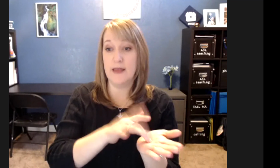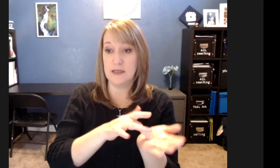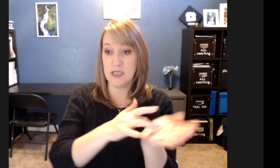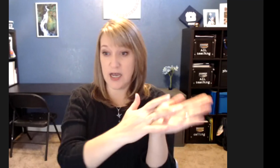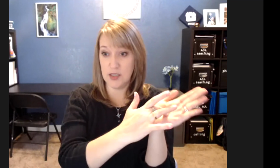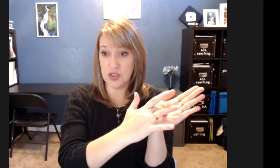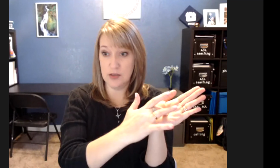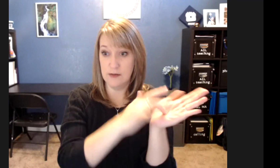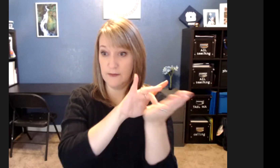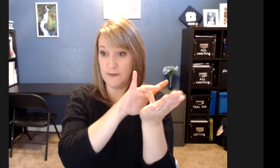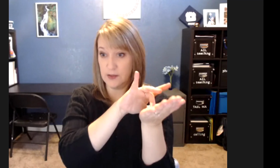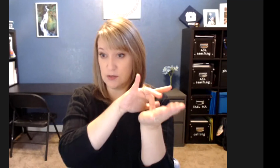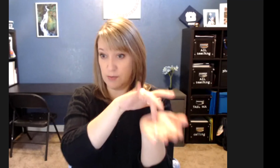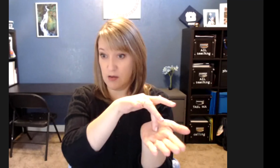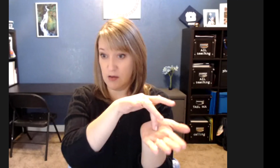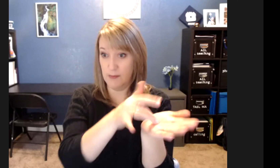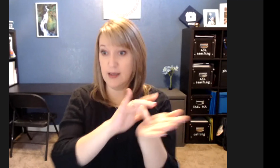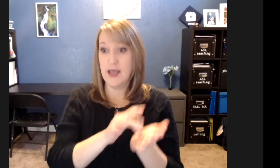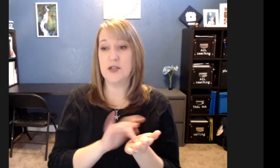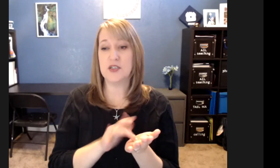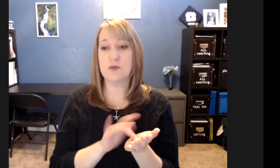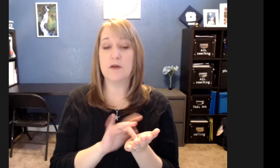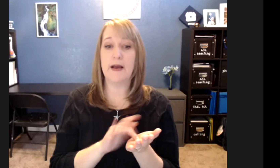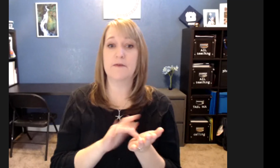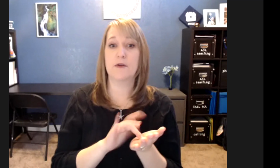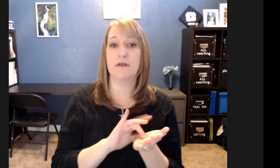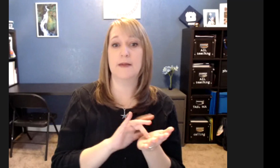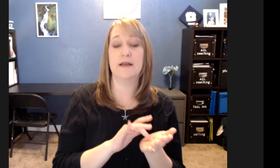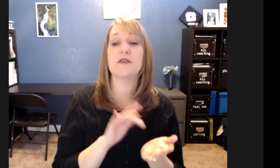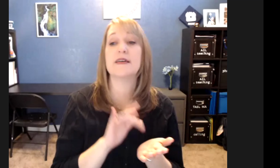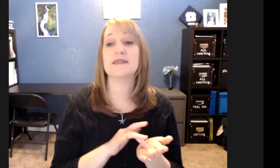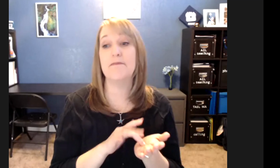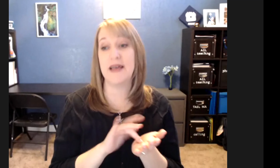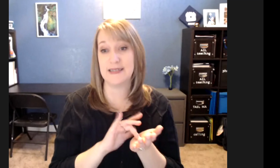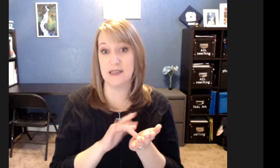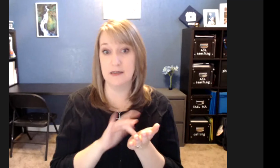then touch, finger to palm, and just wiggle back and forth a little bit. So that's medicine.